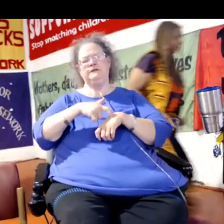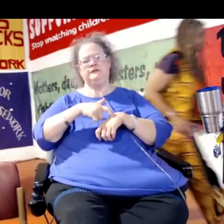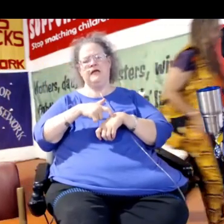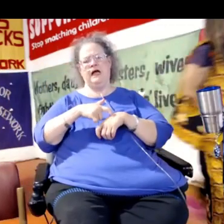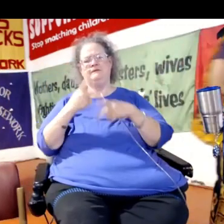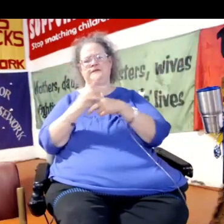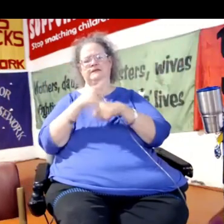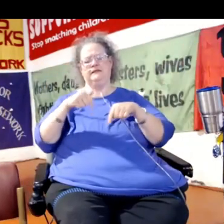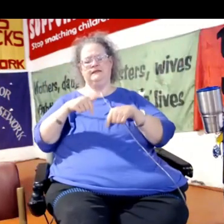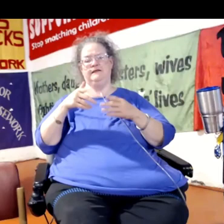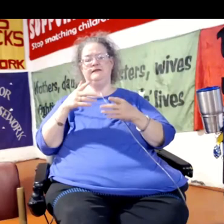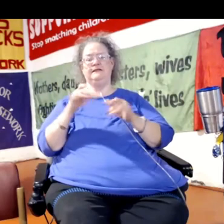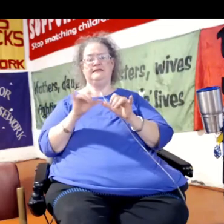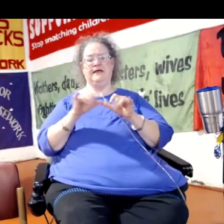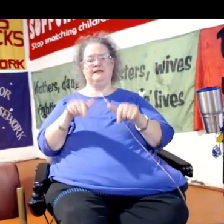Here's Solveig.